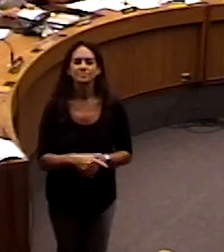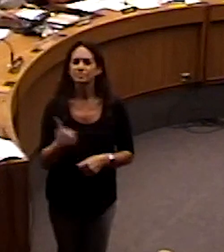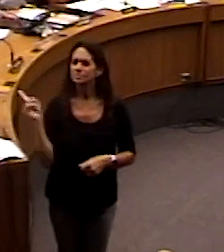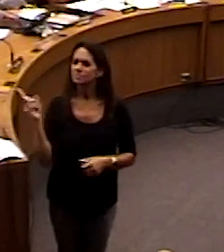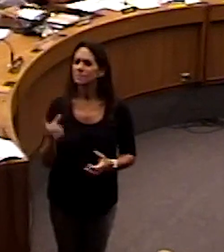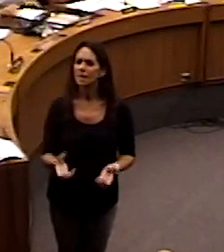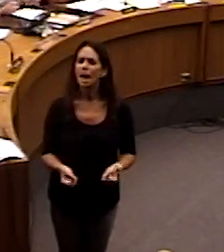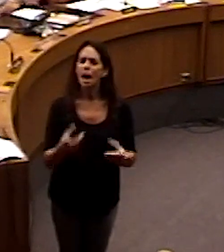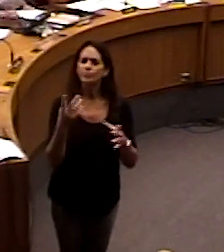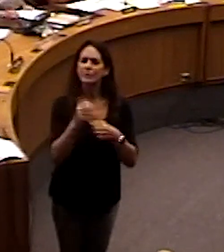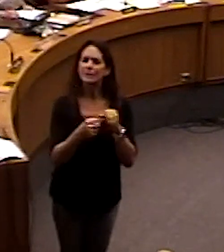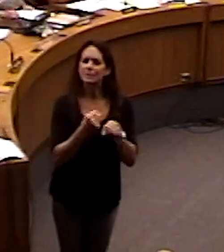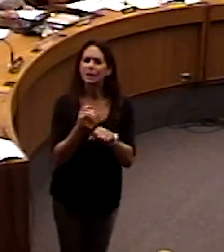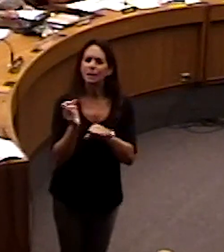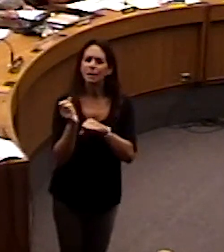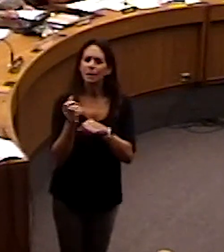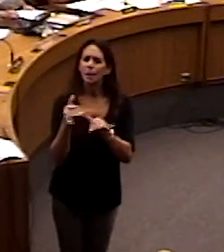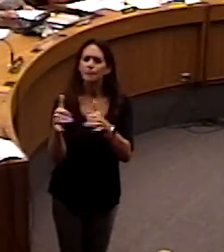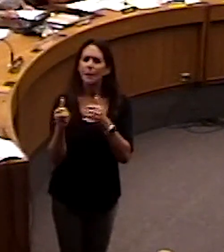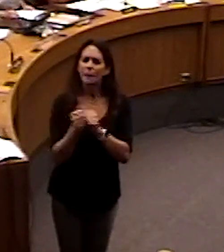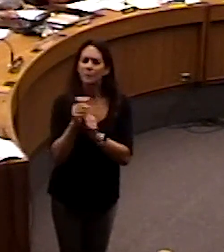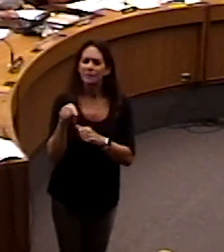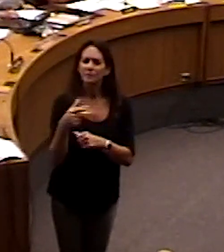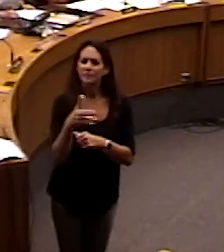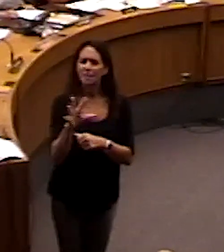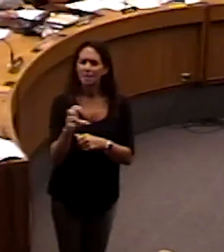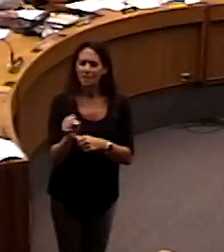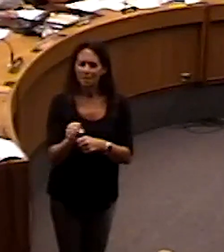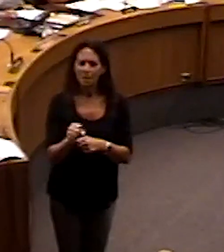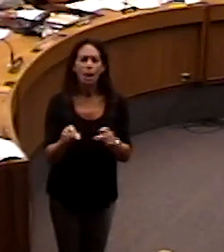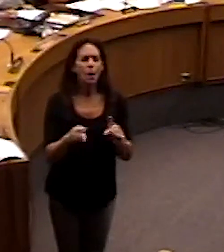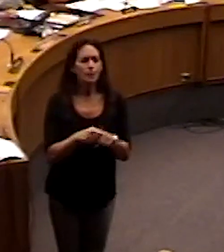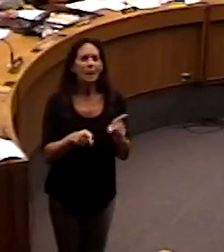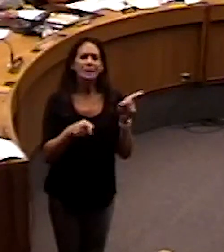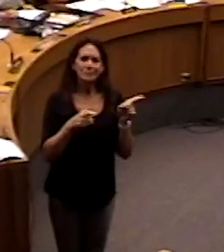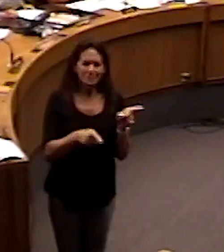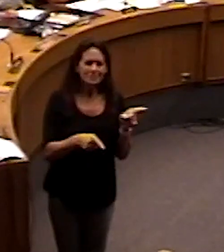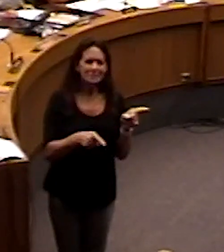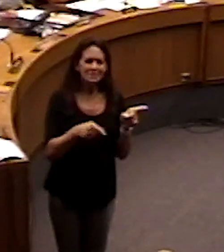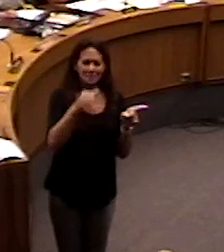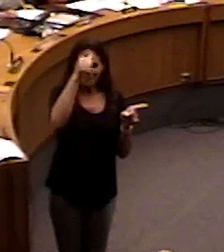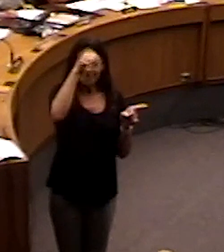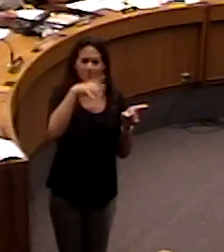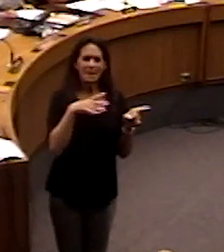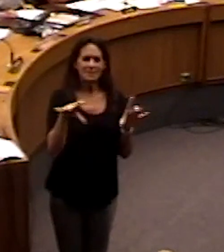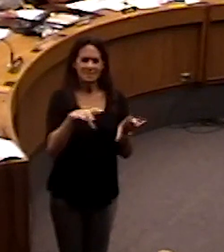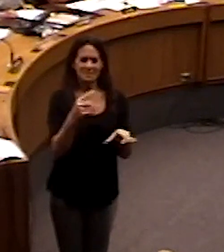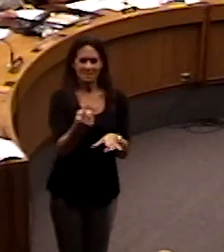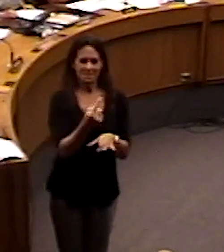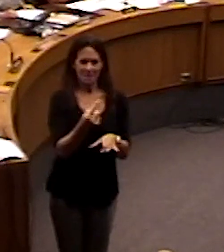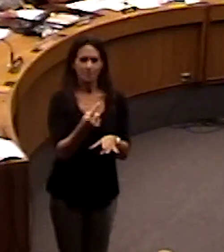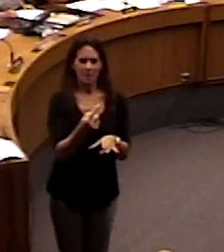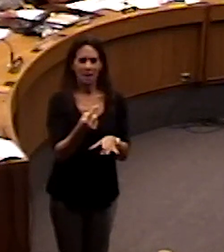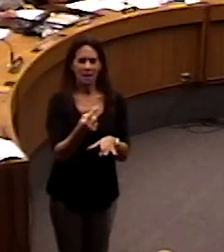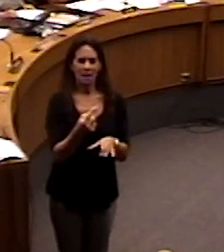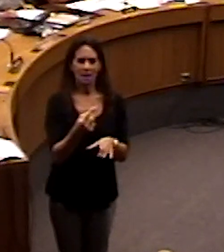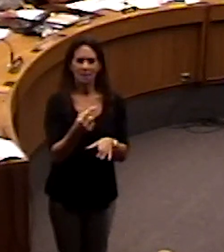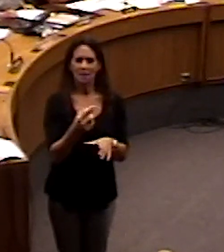Phillies? But I'll wear that arm out. You did something that even the people in Cooperstown were blown away